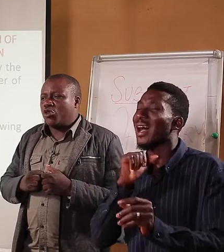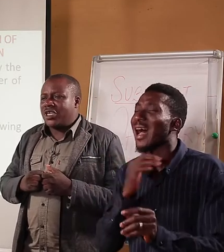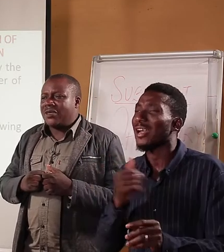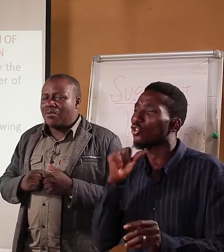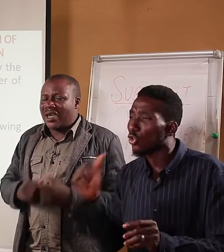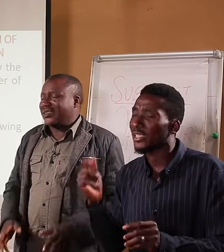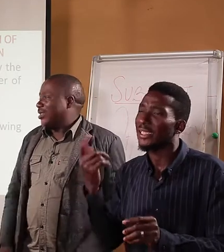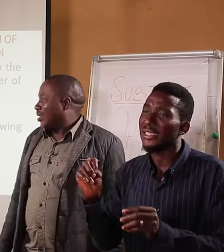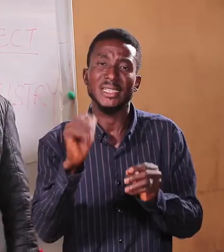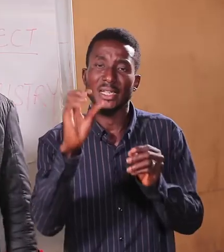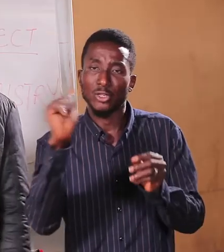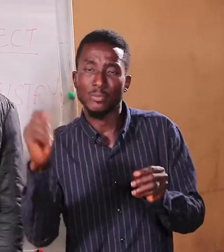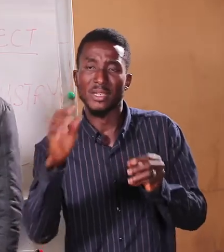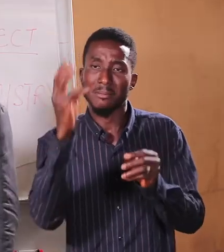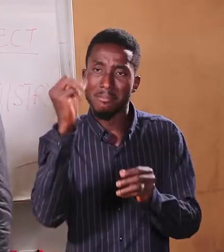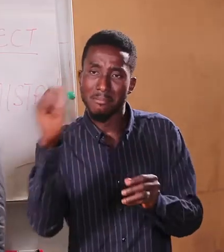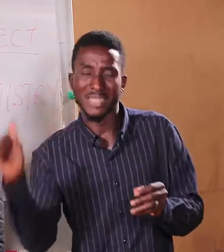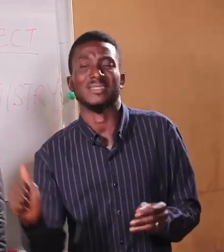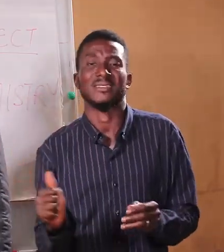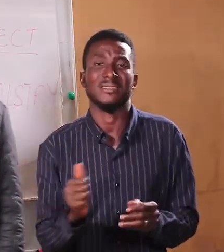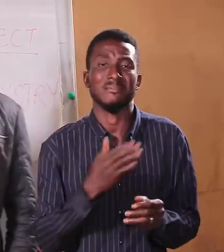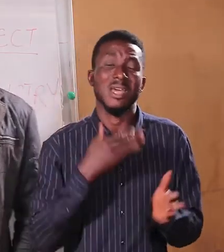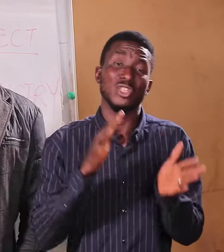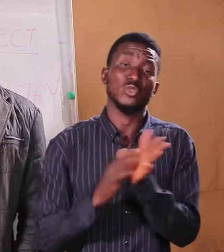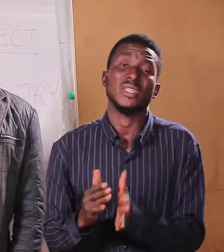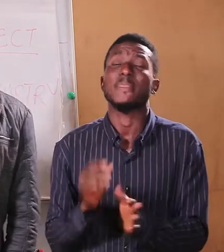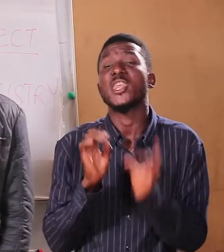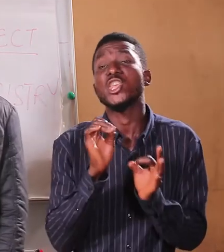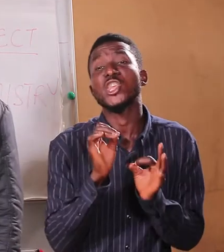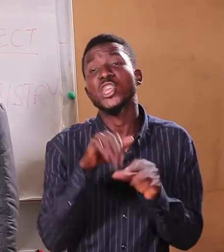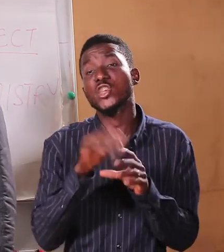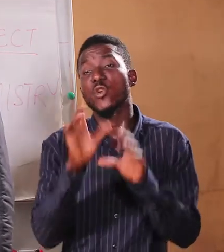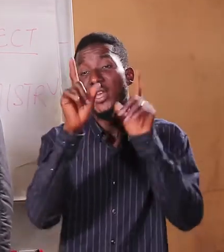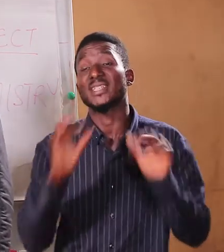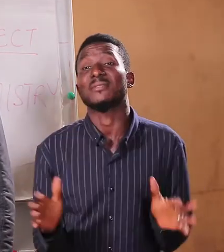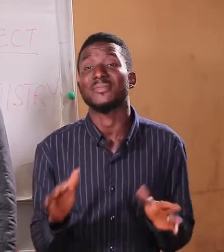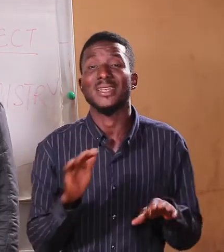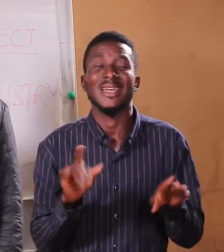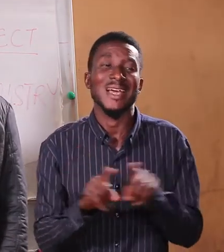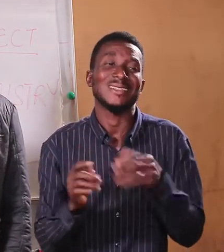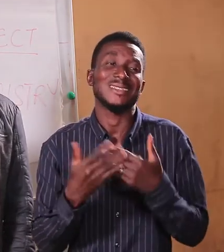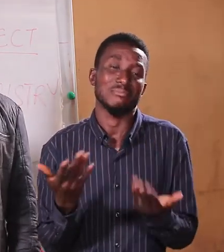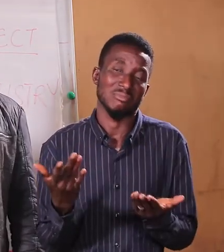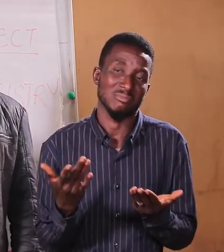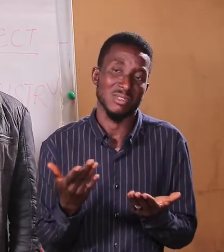not the atomic mass. My student, in your exam, sometimes as simple as it might look like, they can ask you to